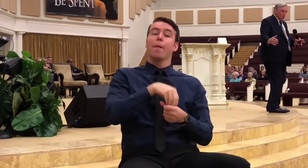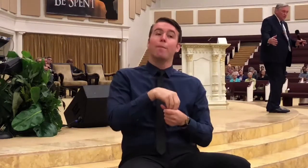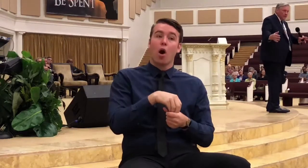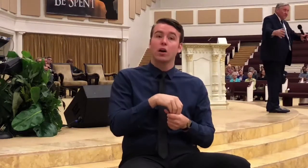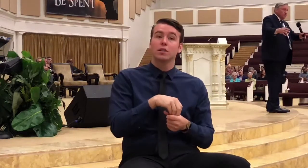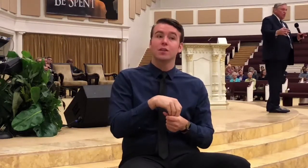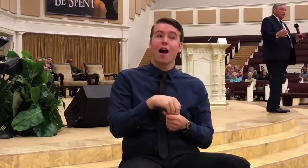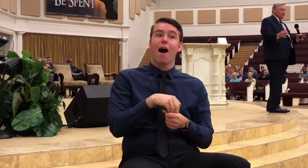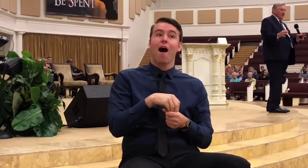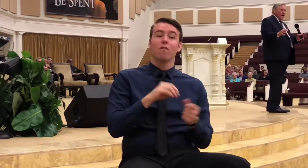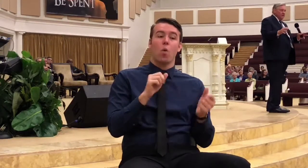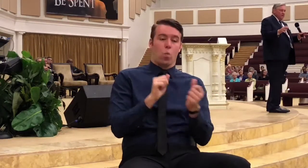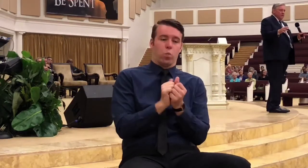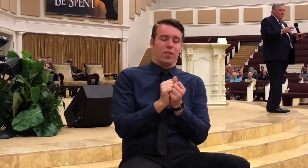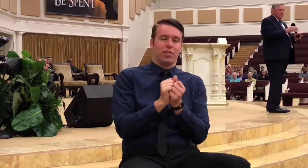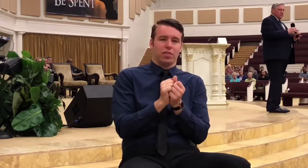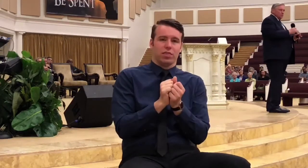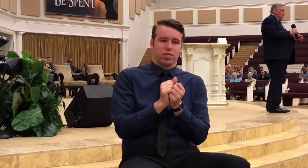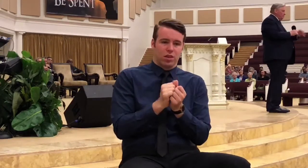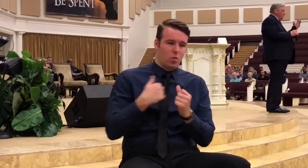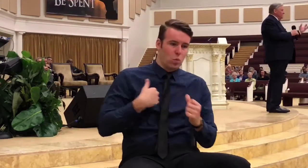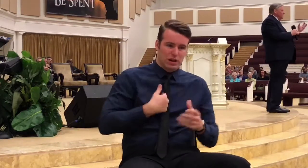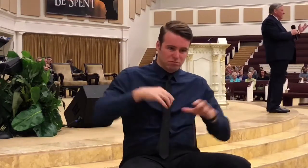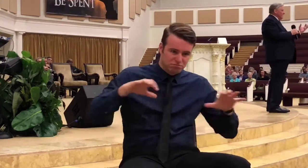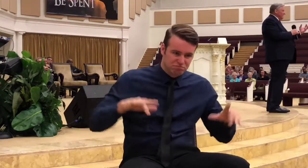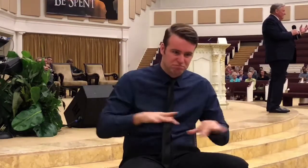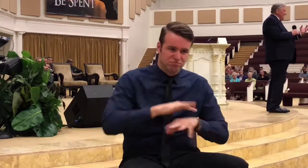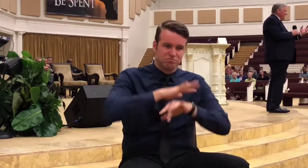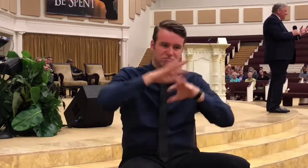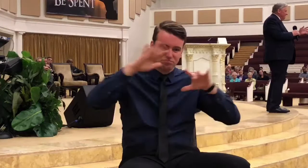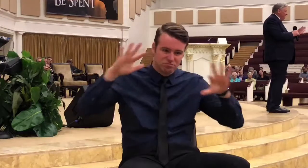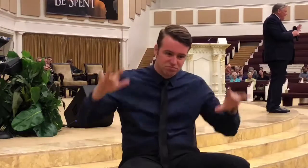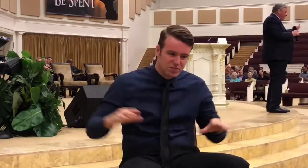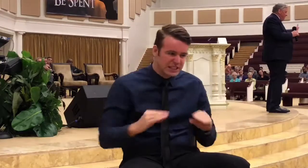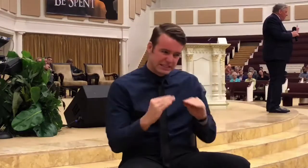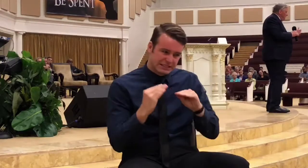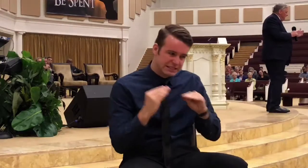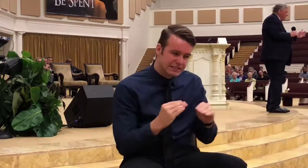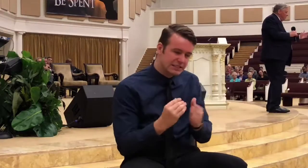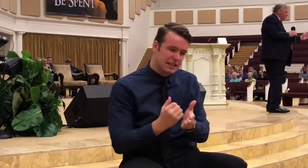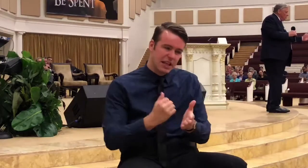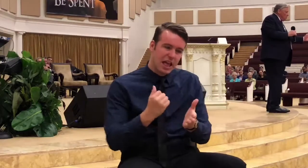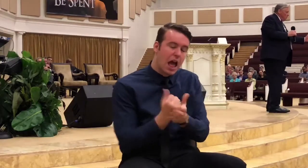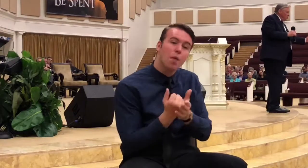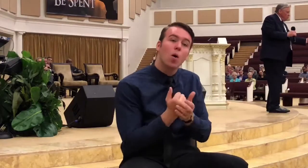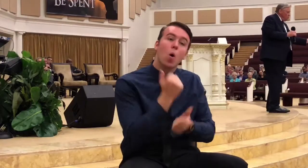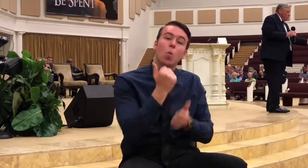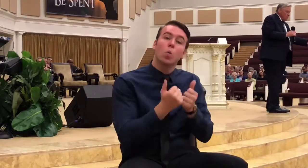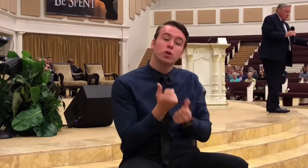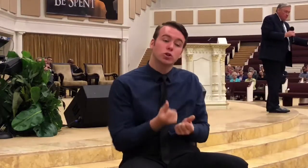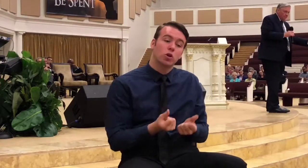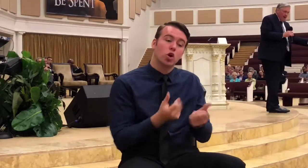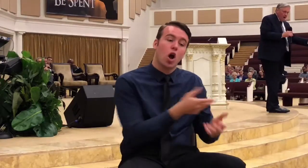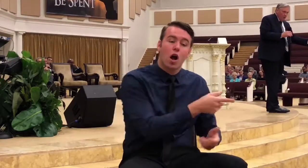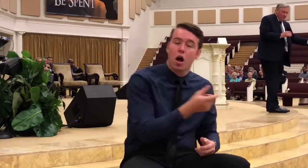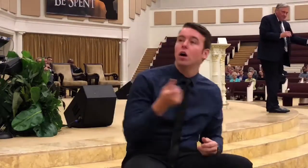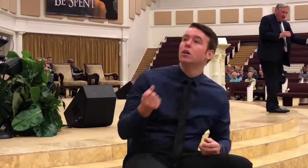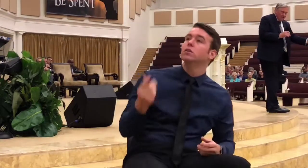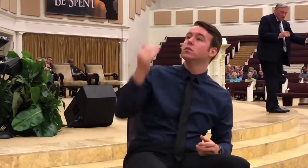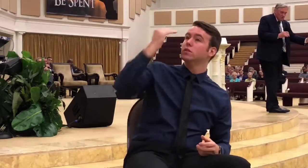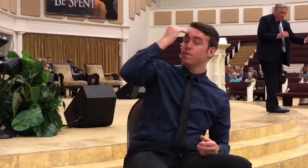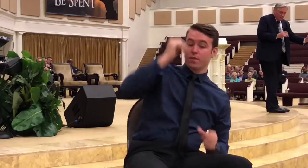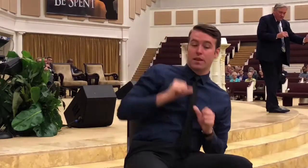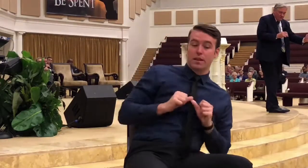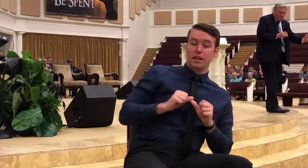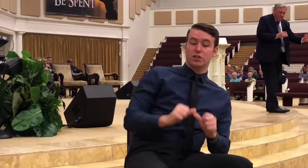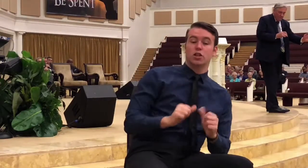takes with the infrastructure behind it to present the kind of environment that can continue the power of